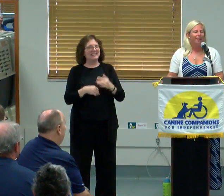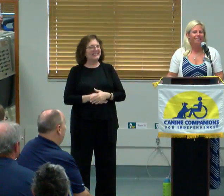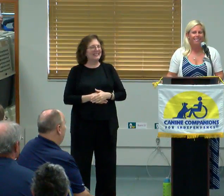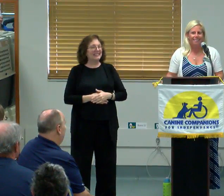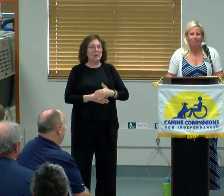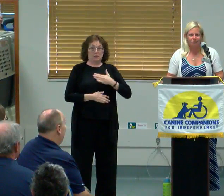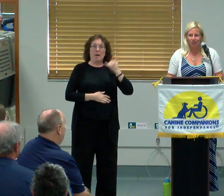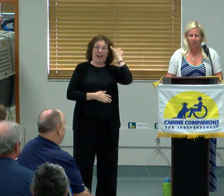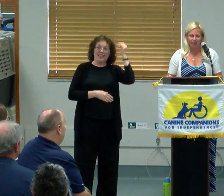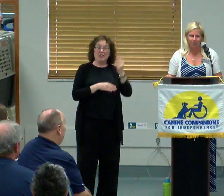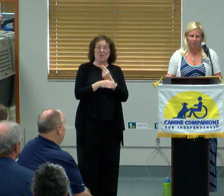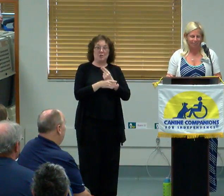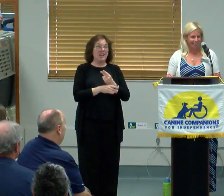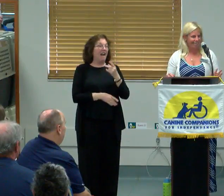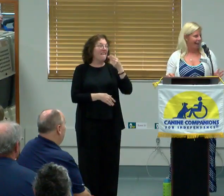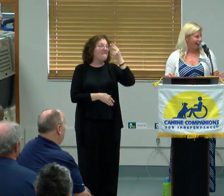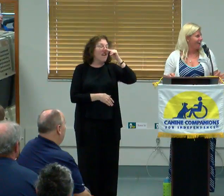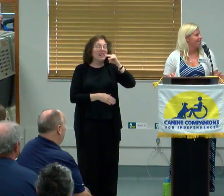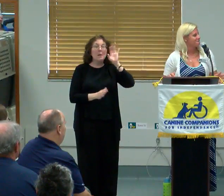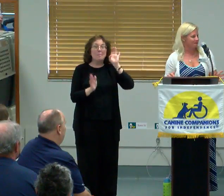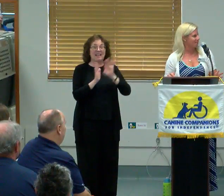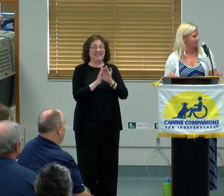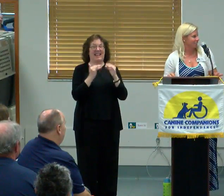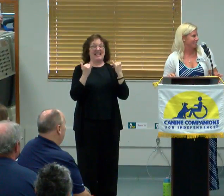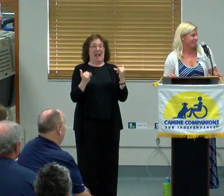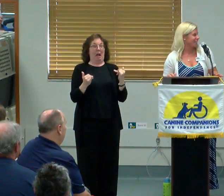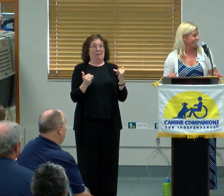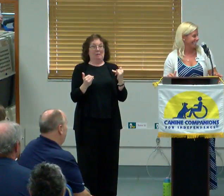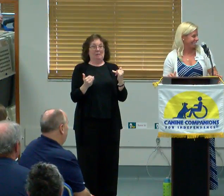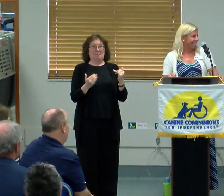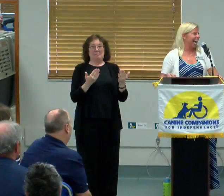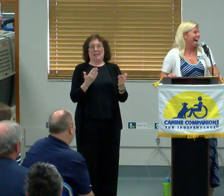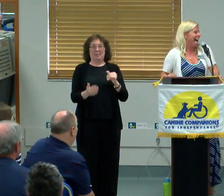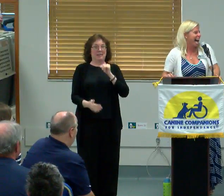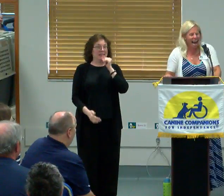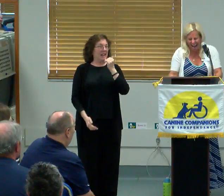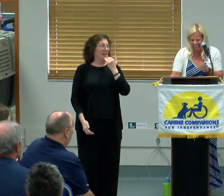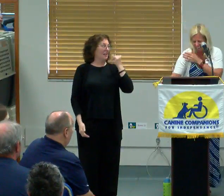It was my idea to use funny pictures, and now maybe that wasn't a good idea.